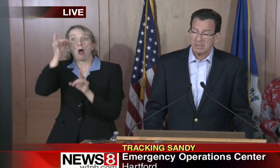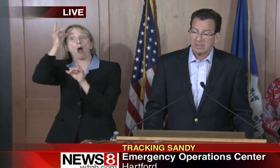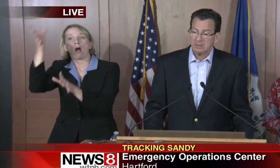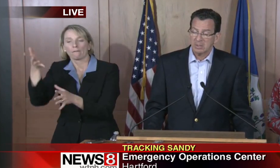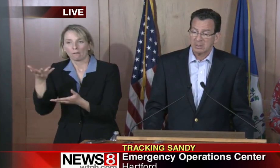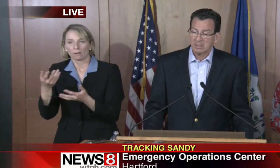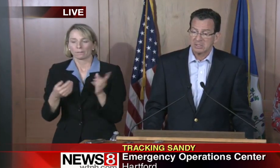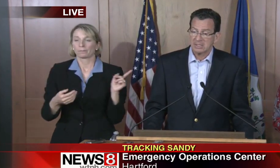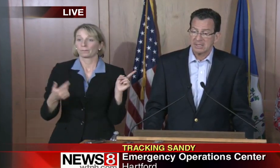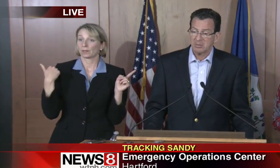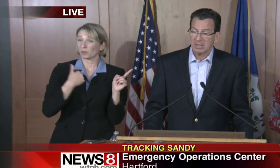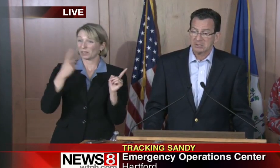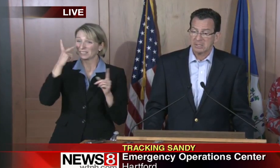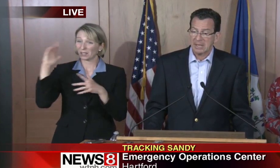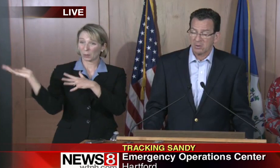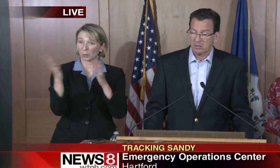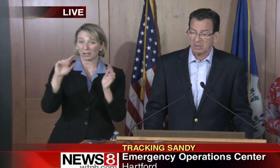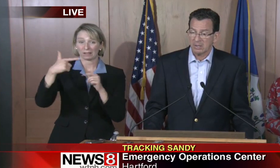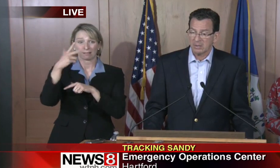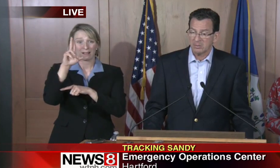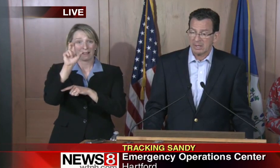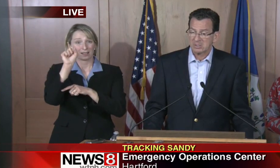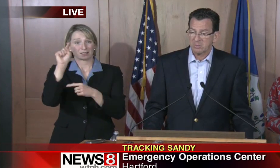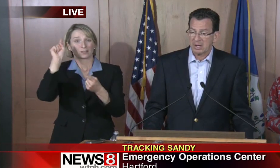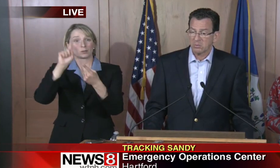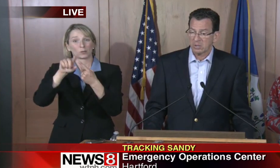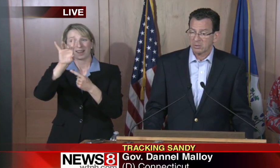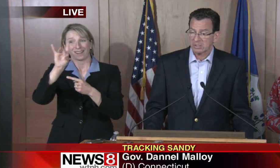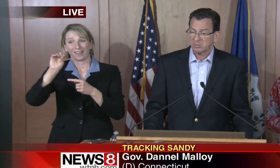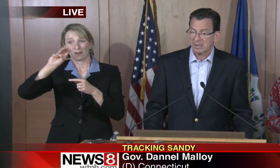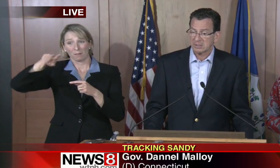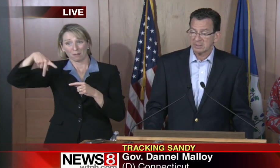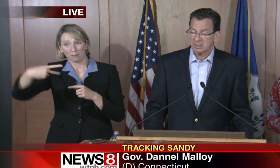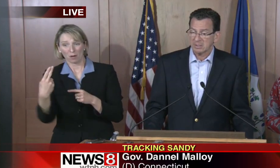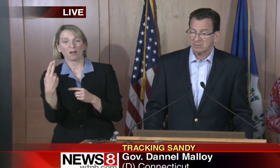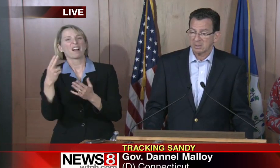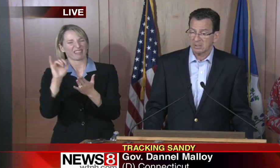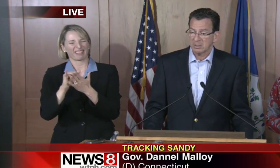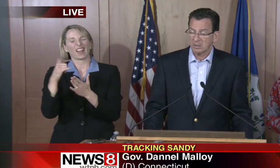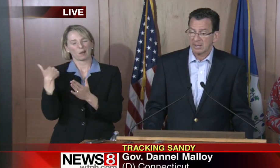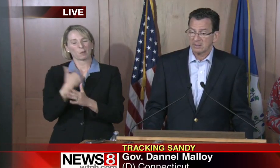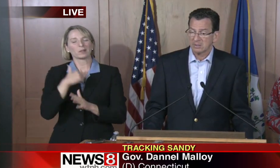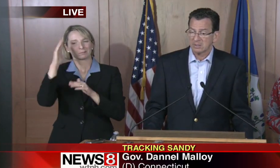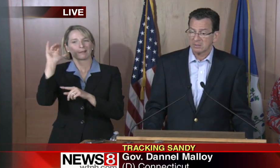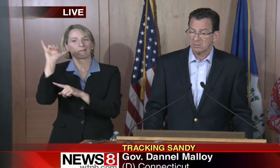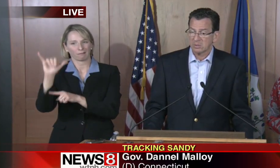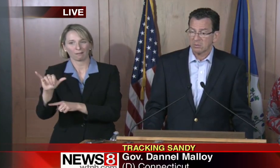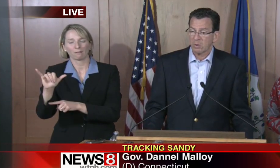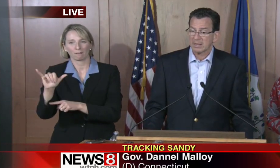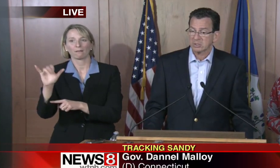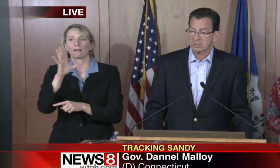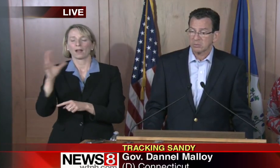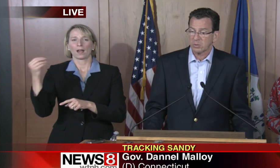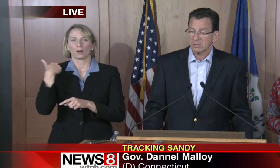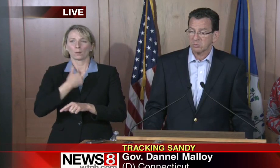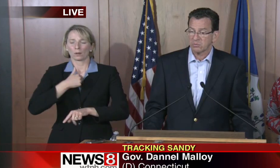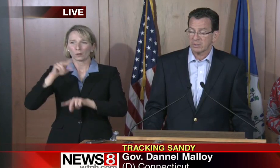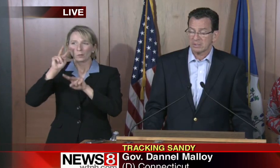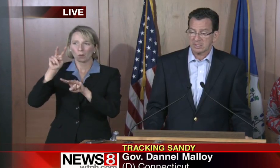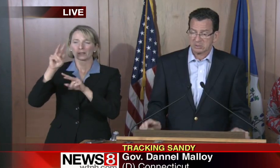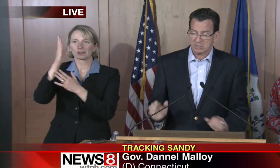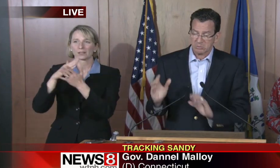winds gusting at 80 miles an hour. That's about where we expected, and we were watching some